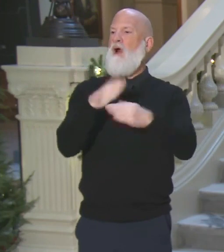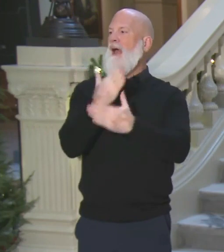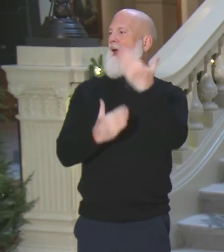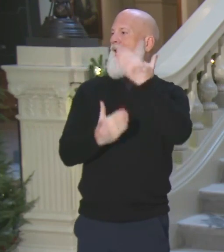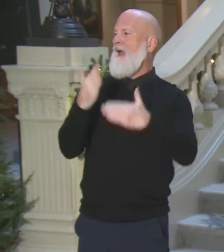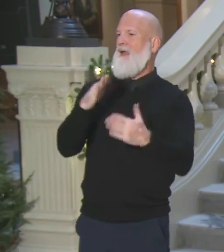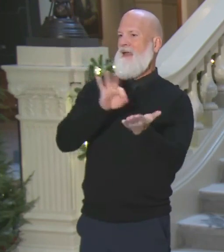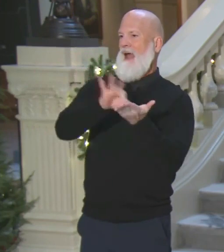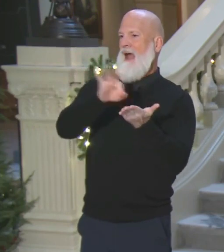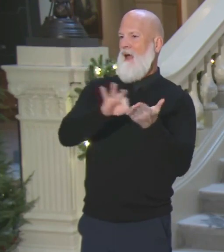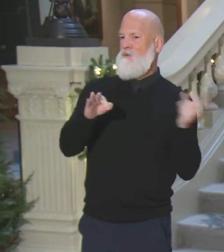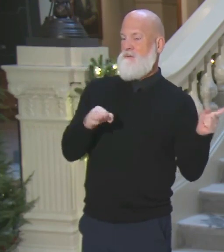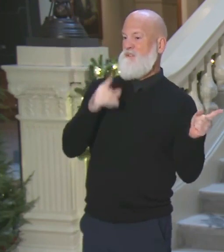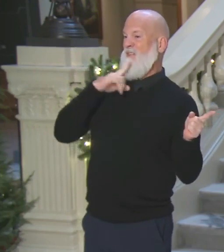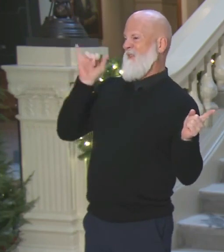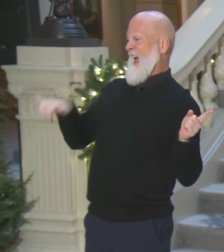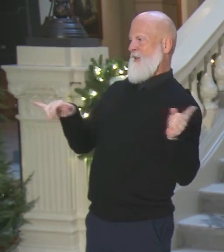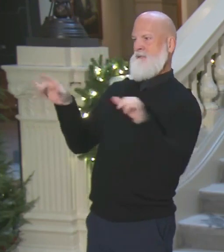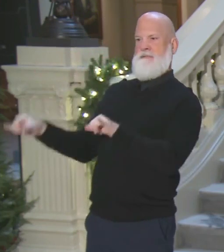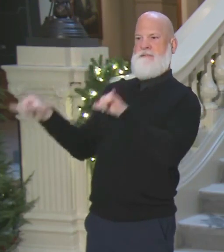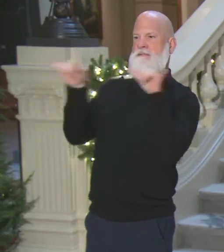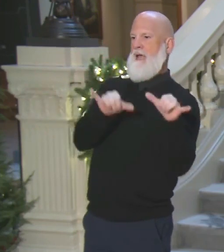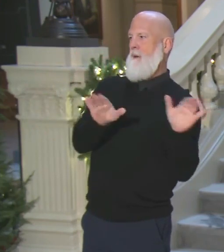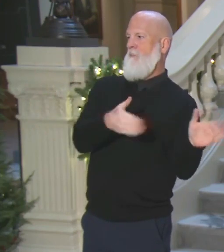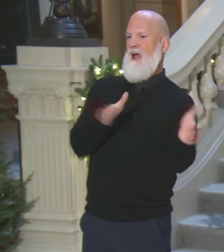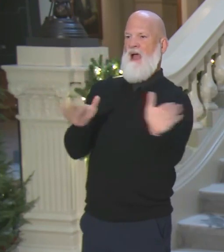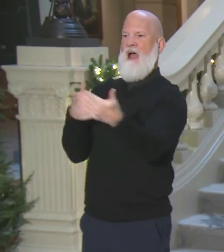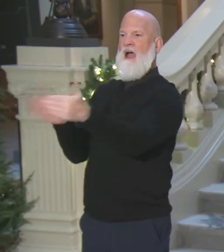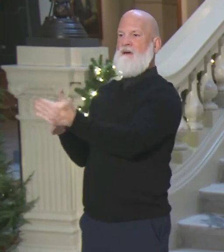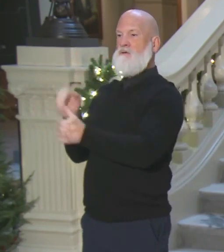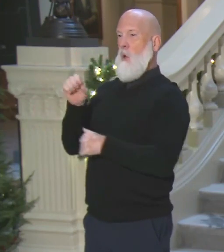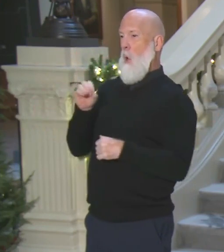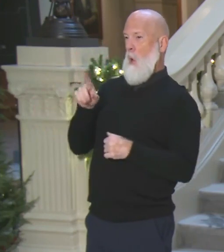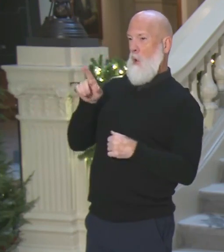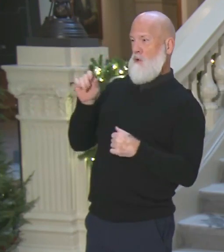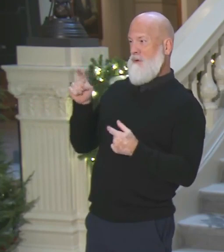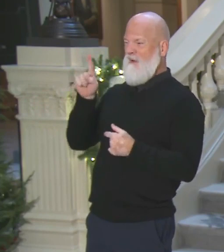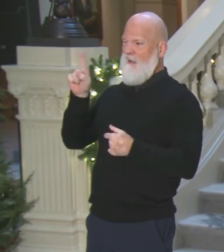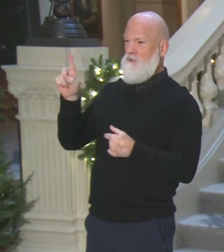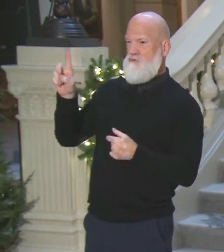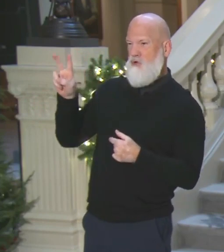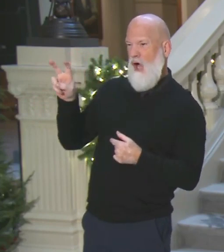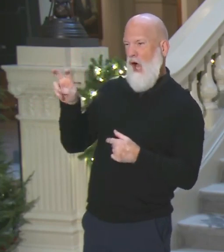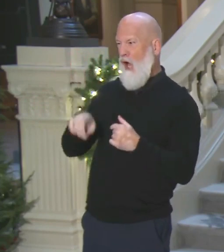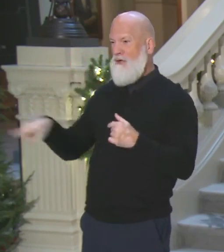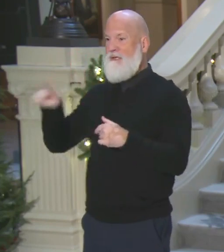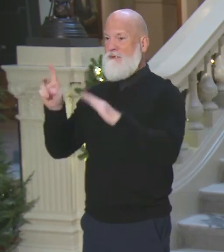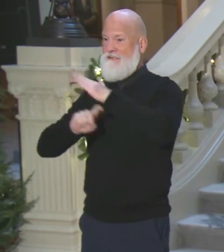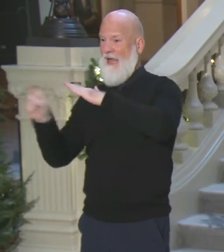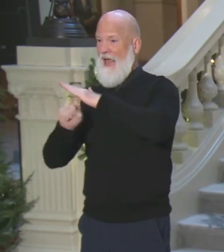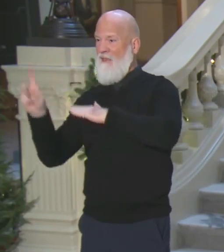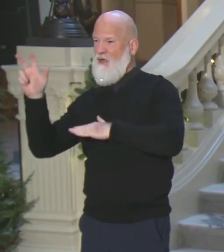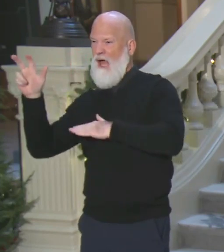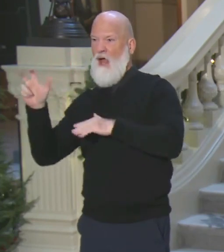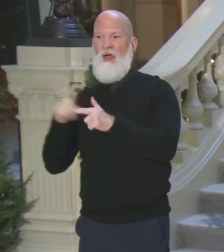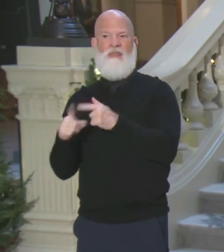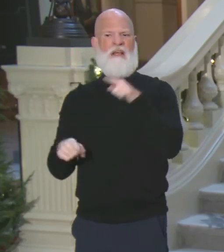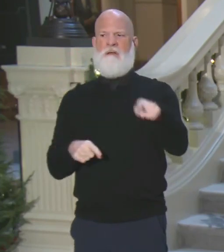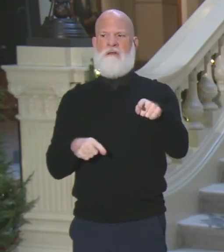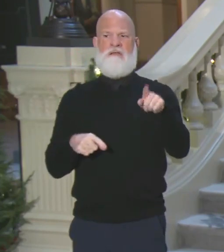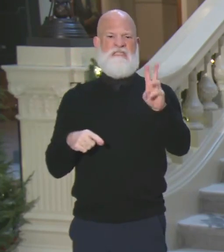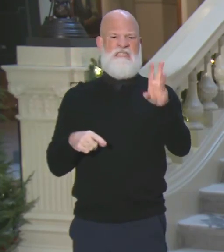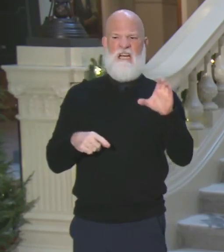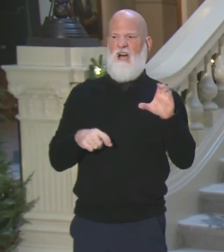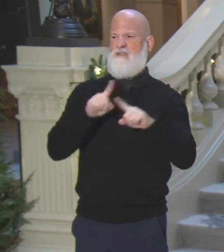same batch, and let's say, I don't even know how many there were, 100, 200, whatever it was, and you'll see do it three times, they would have been 600 off on that on the hand count. They weren't.